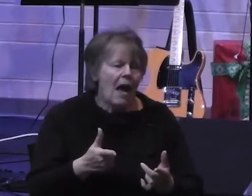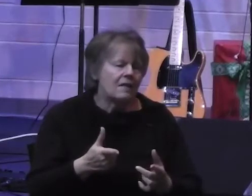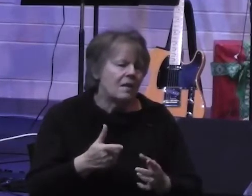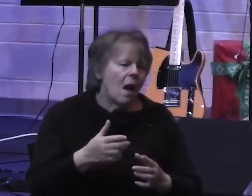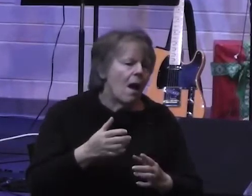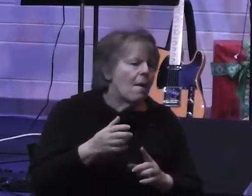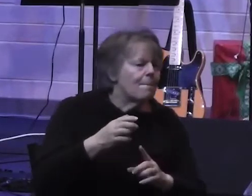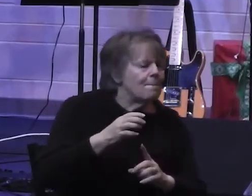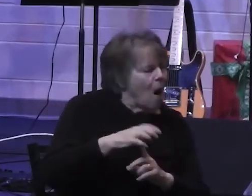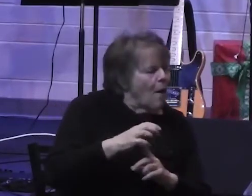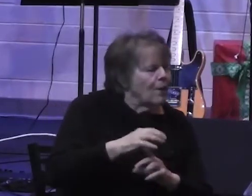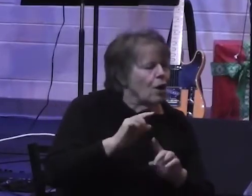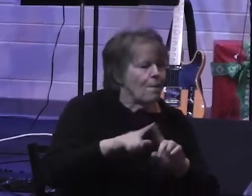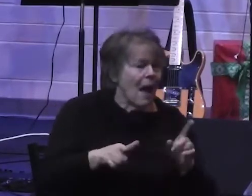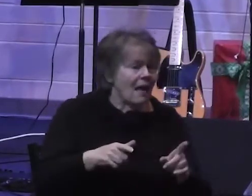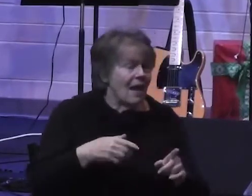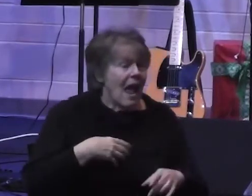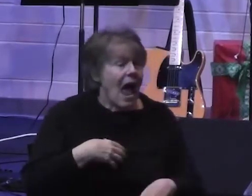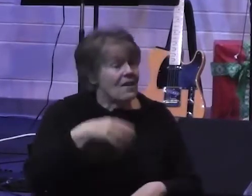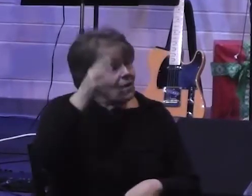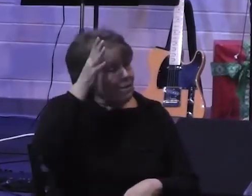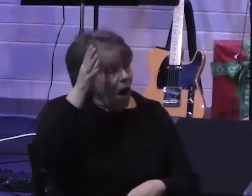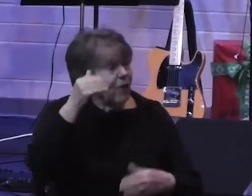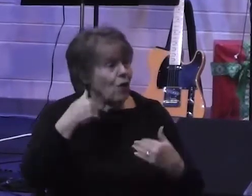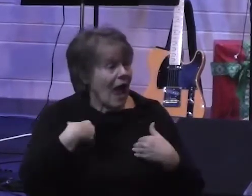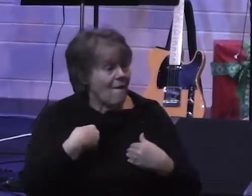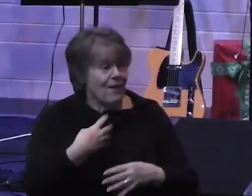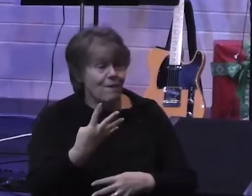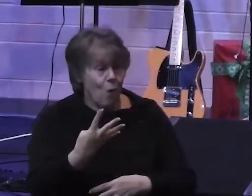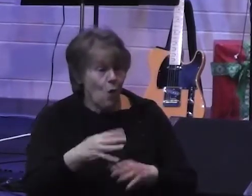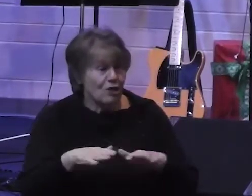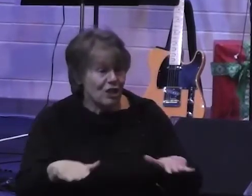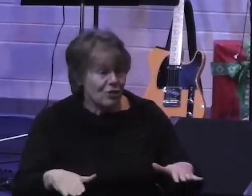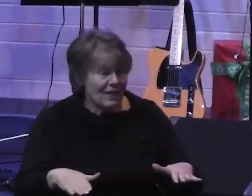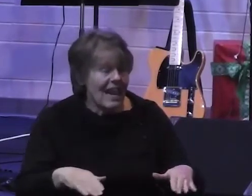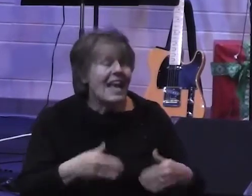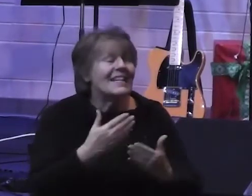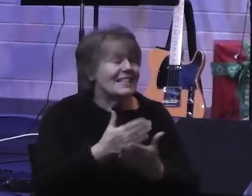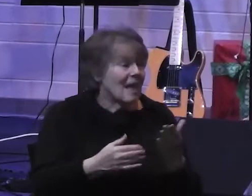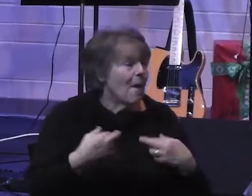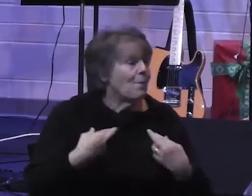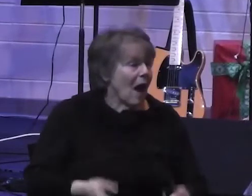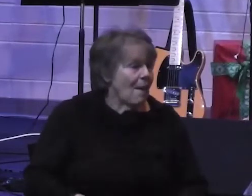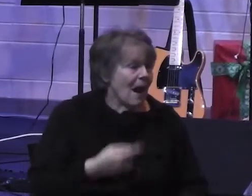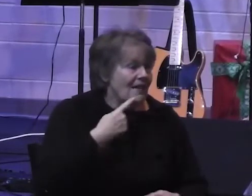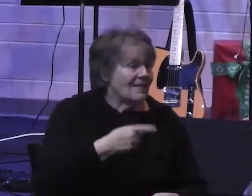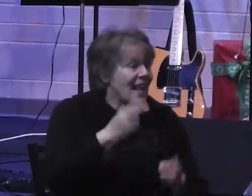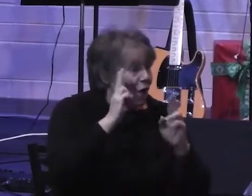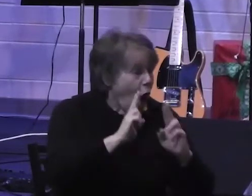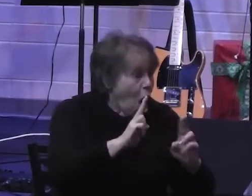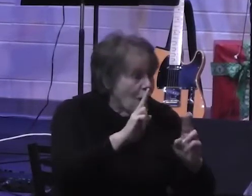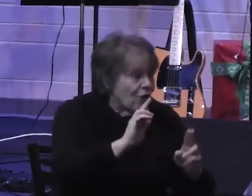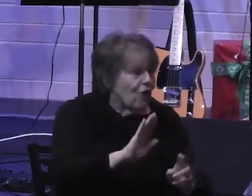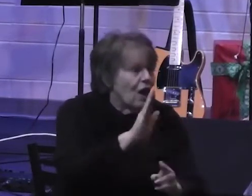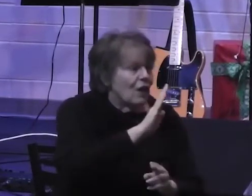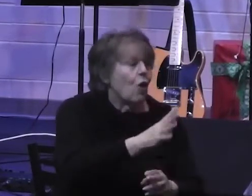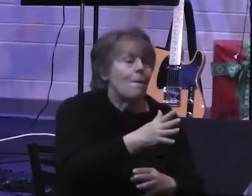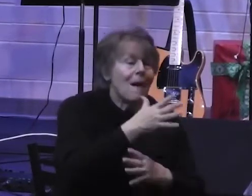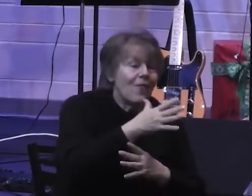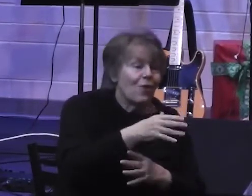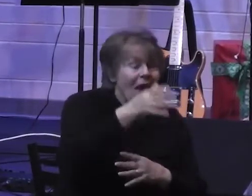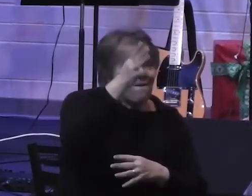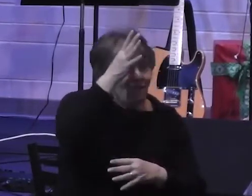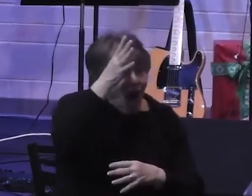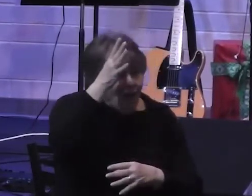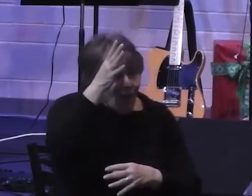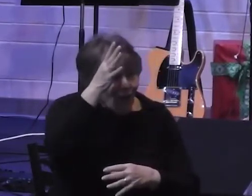of 4 kids, I'm voting for this one. Some rabbis said, honor your father and your mother so that you may live long in